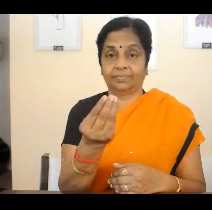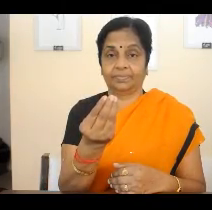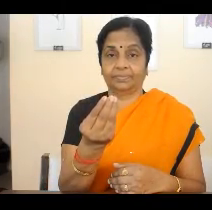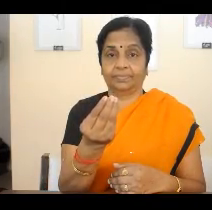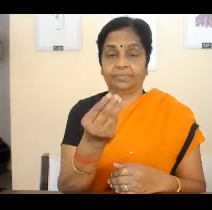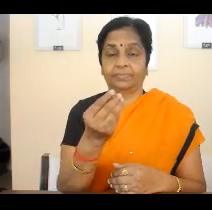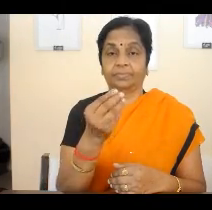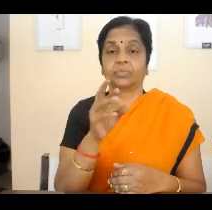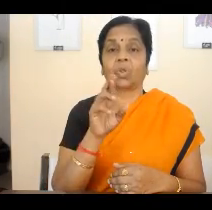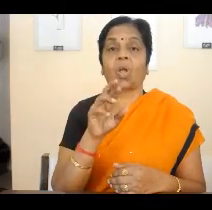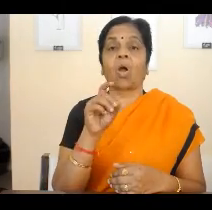are supposed to be